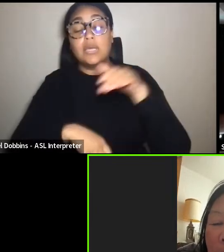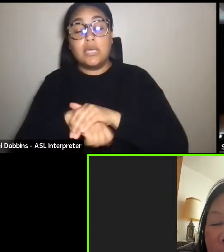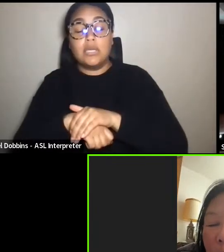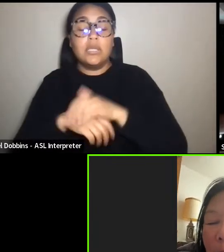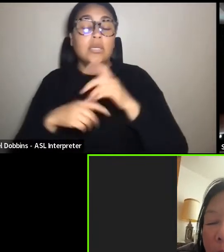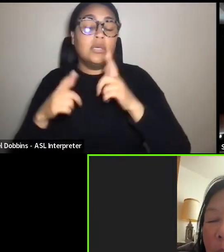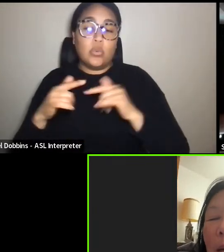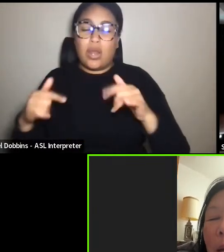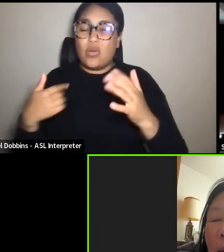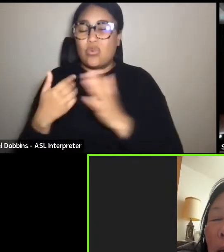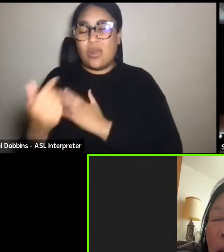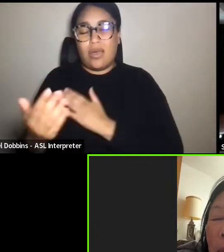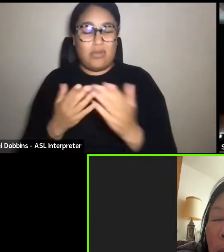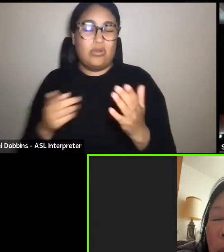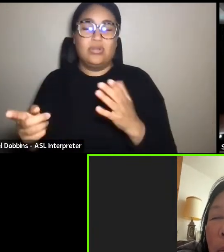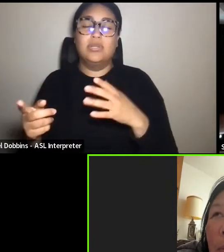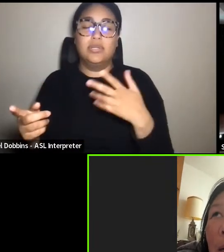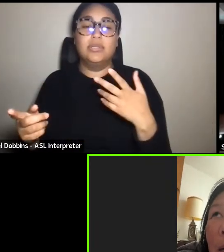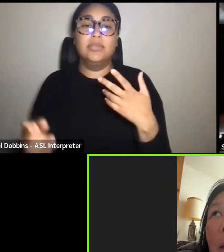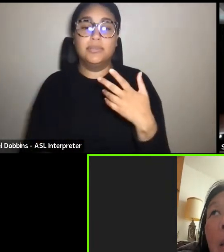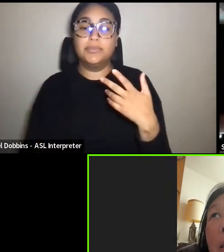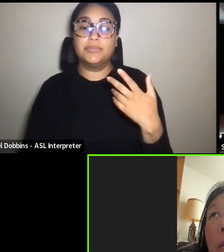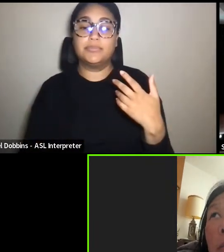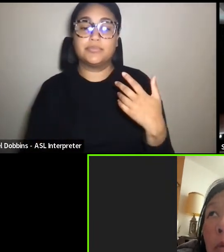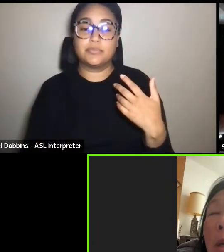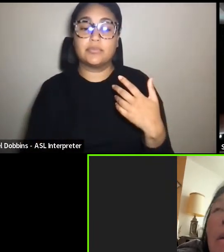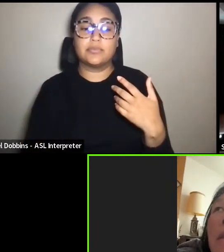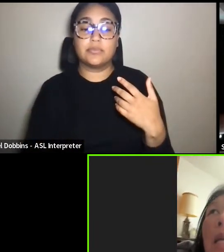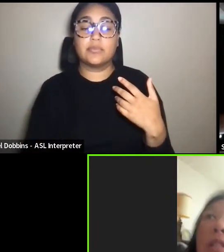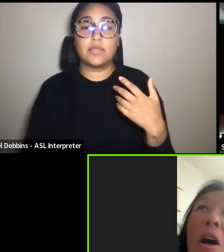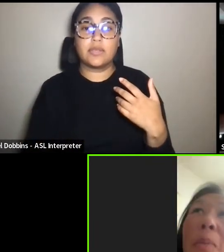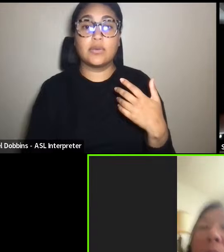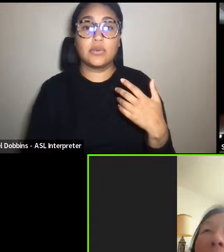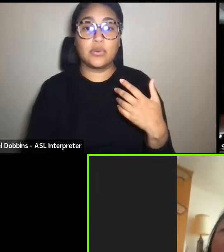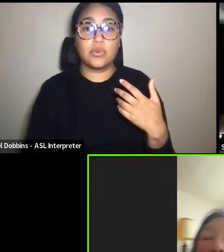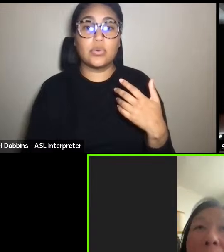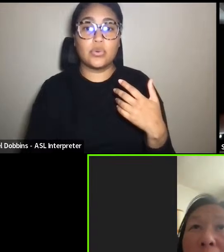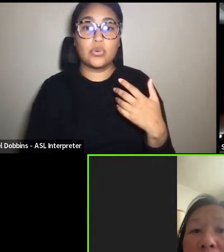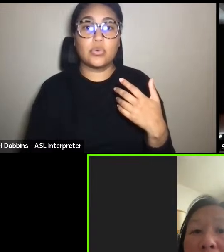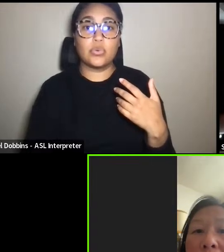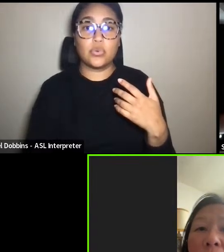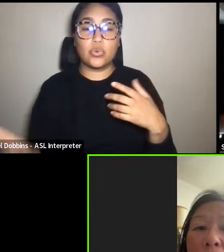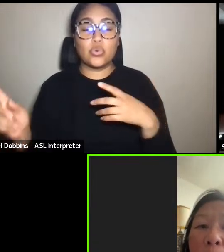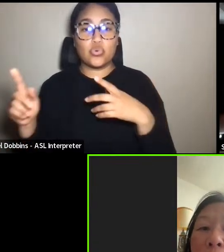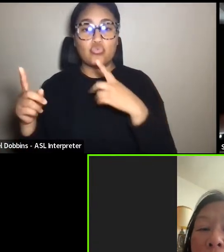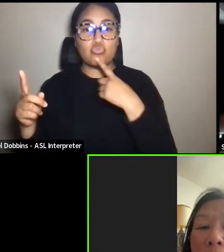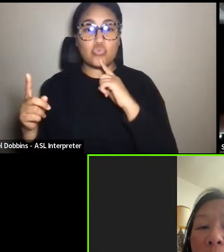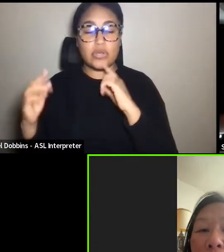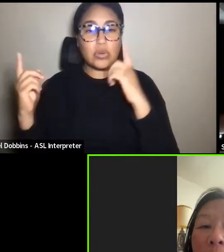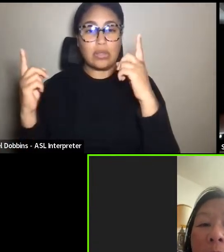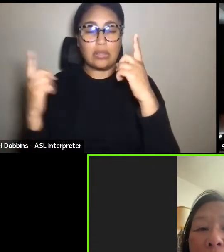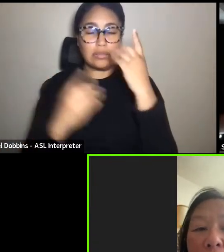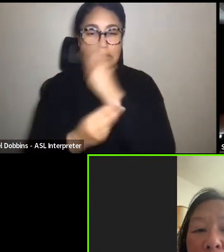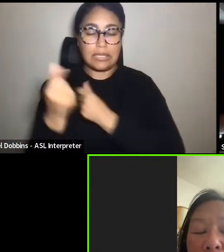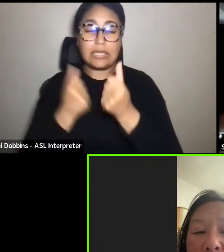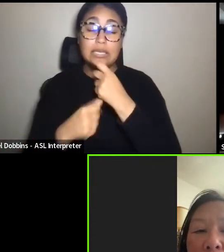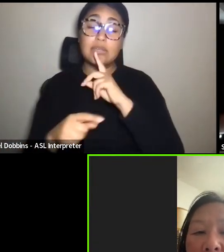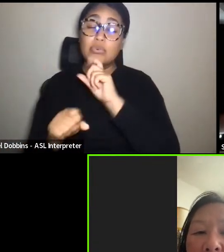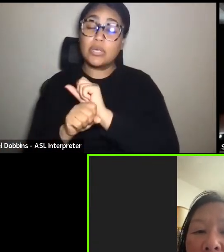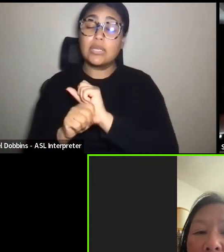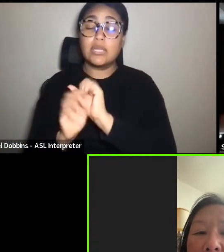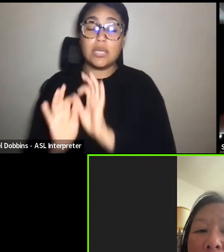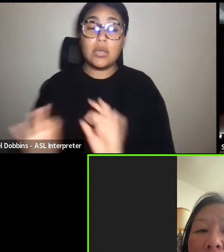whatever, civics or whatever. It is critical thinking is all part of a discussion, right? Where the teacher leads and it